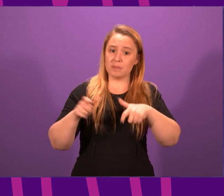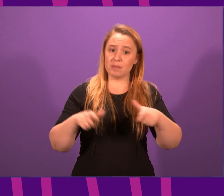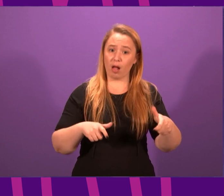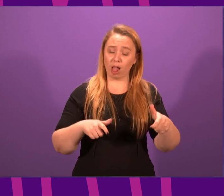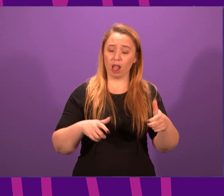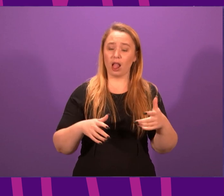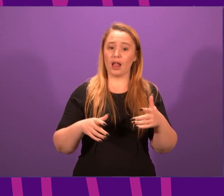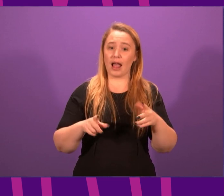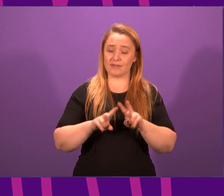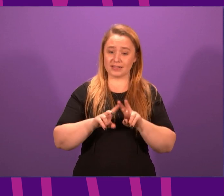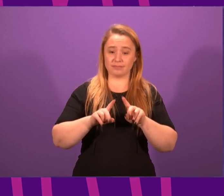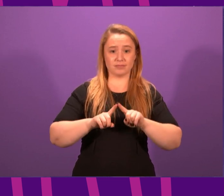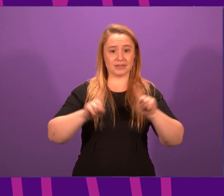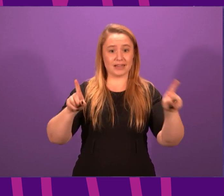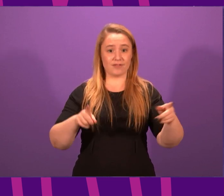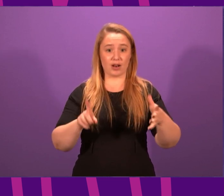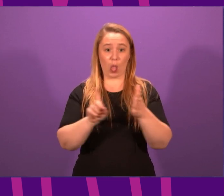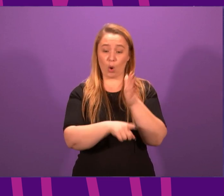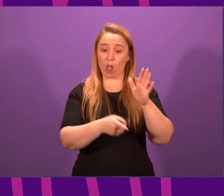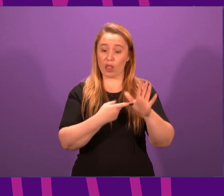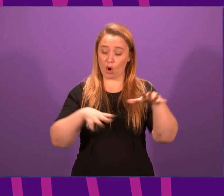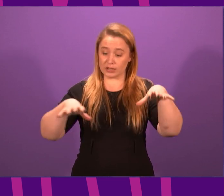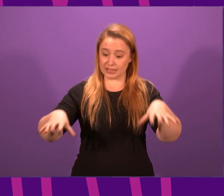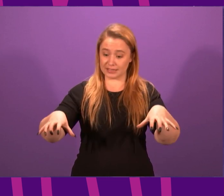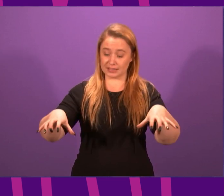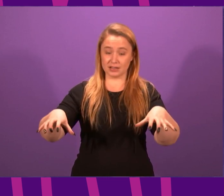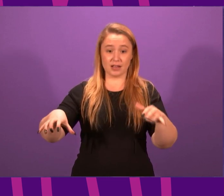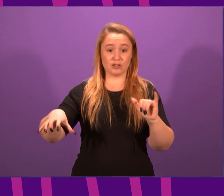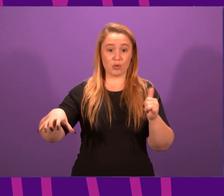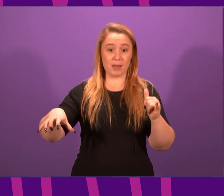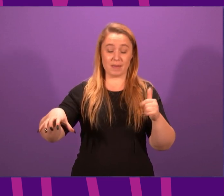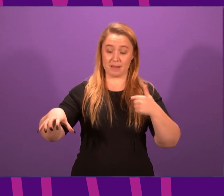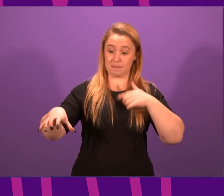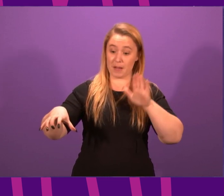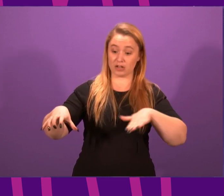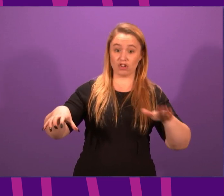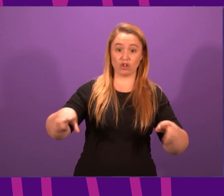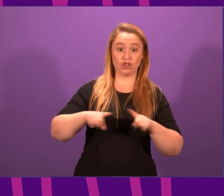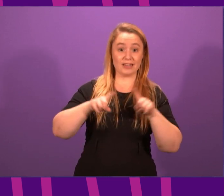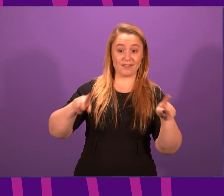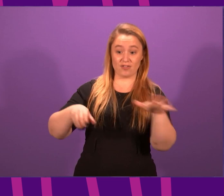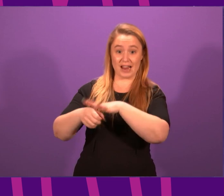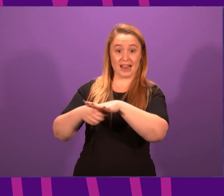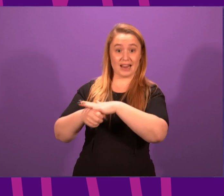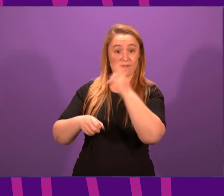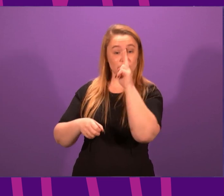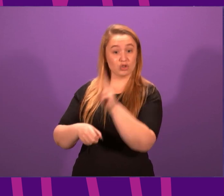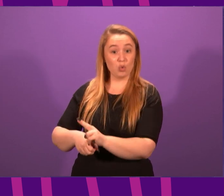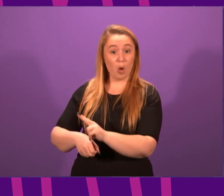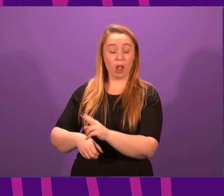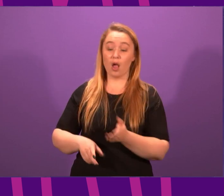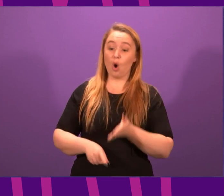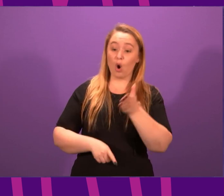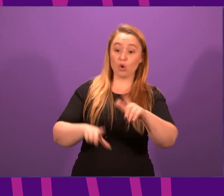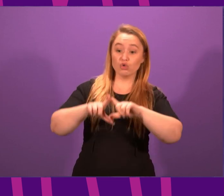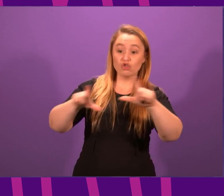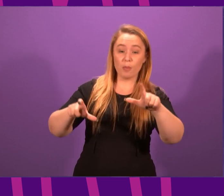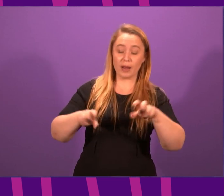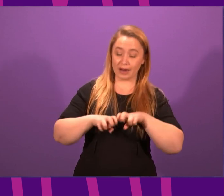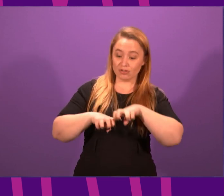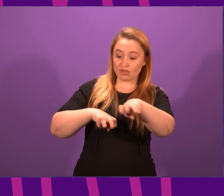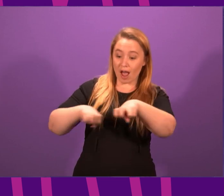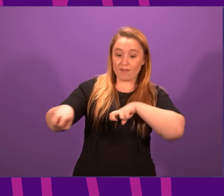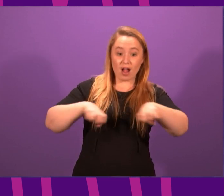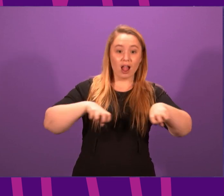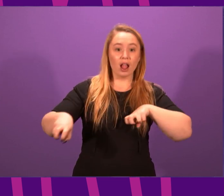kids off at school, for example, if it's in a different council area, or doing your shopping, just normal stuff. So I'd appeal